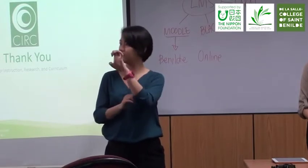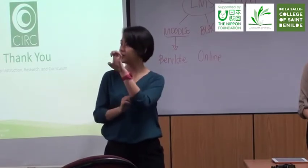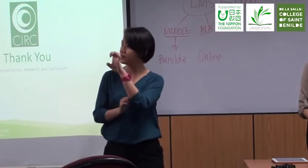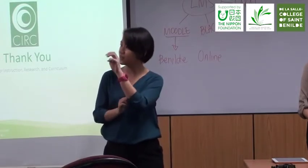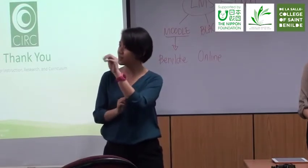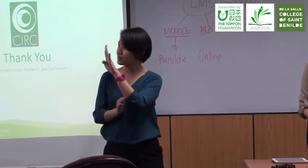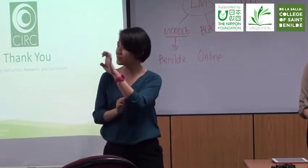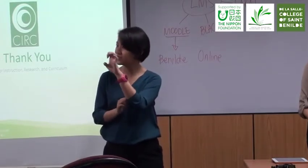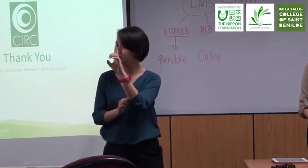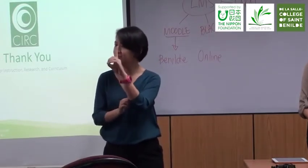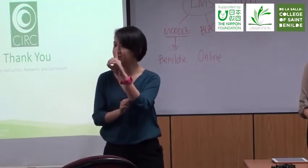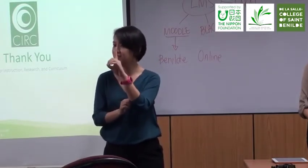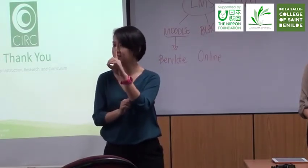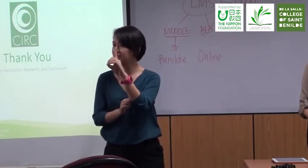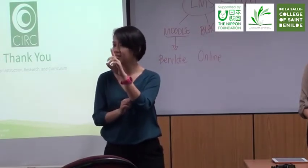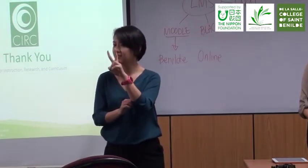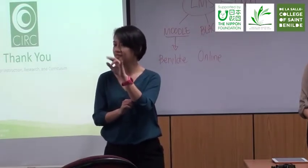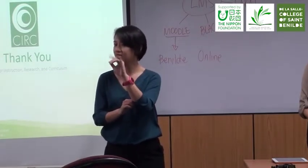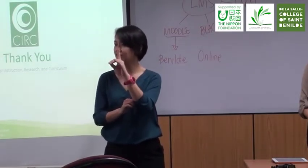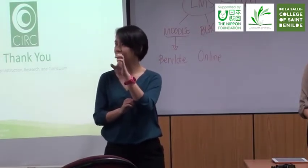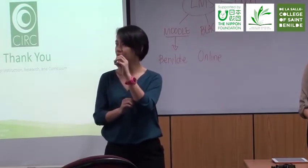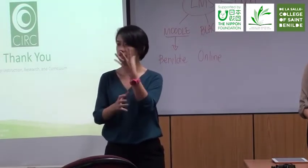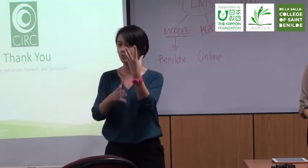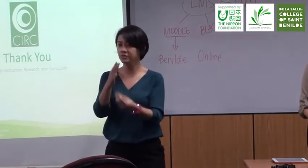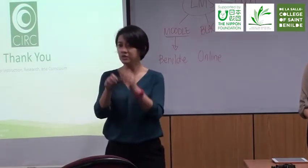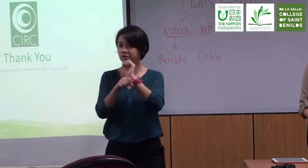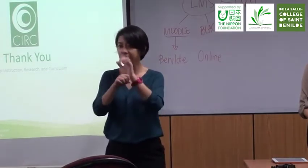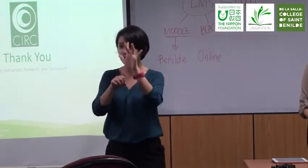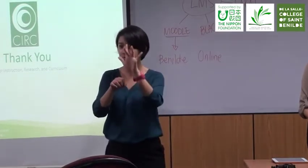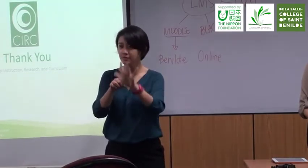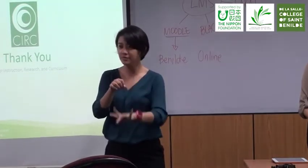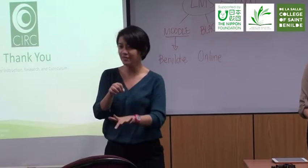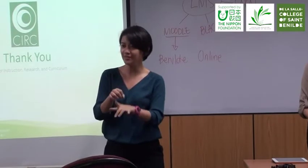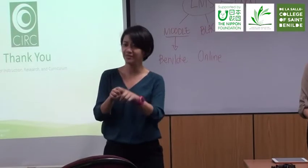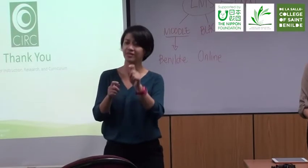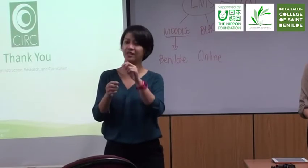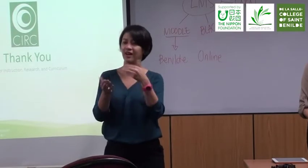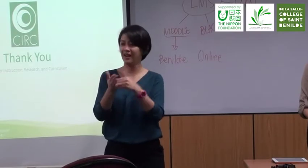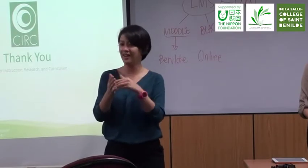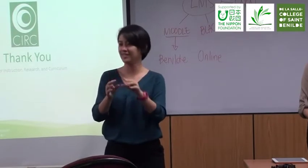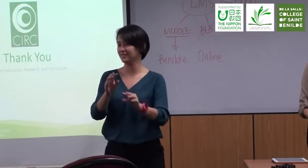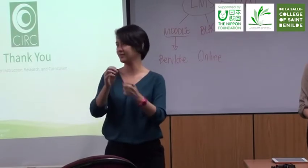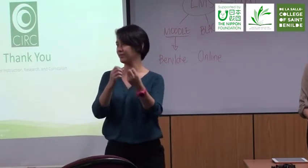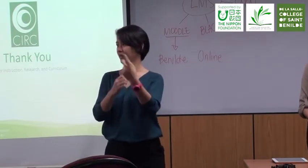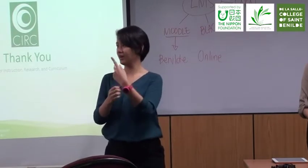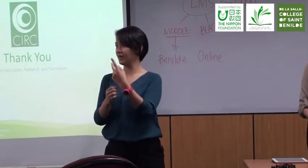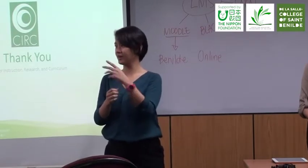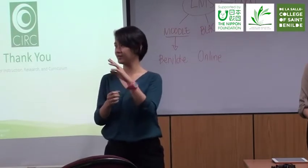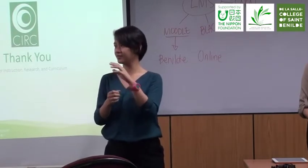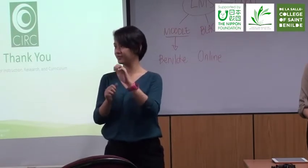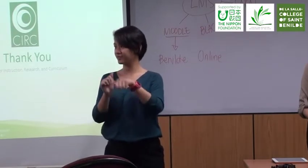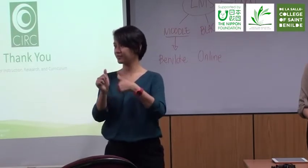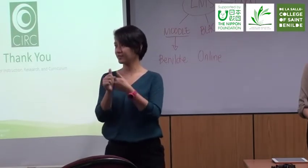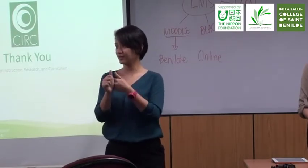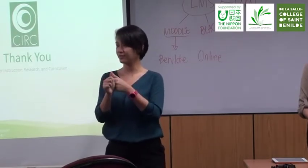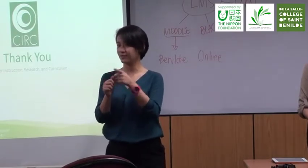and essays. And then we also did some embedding of videos.